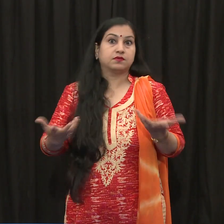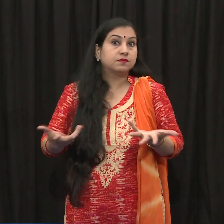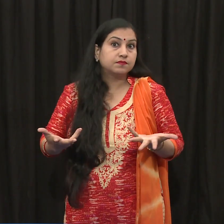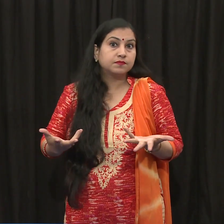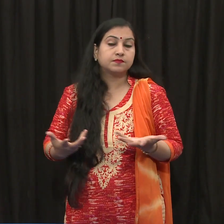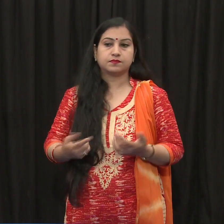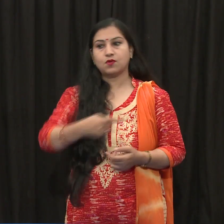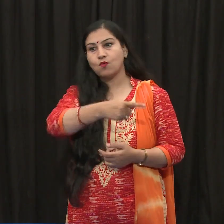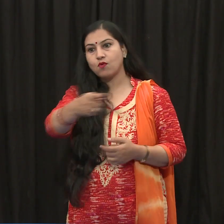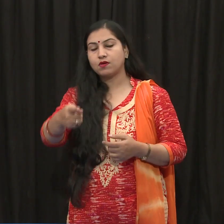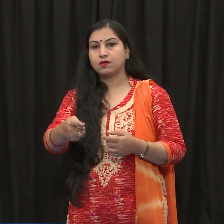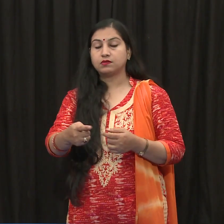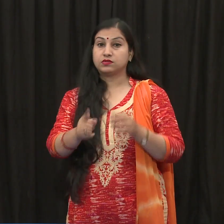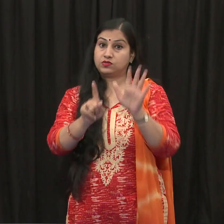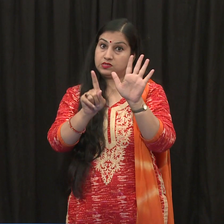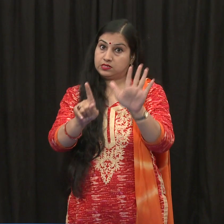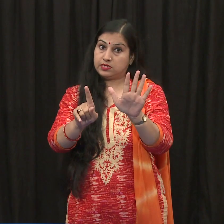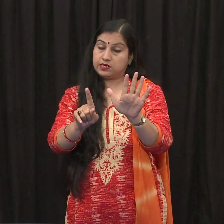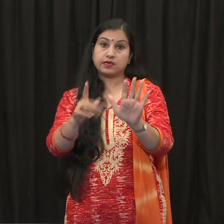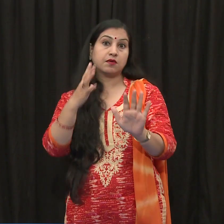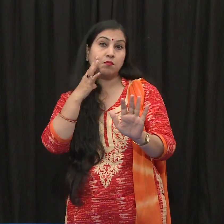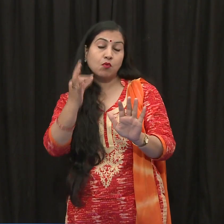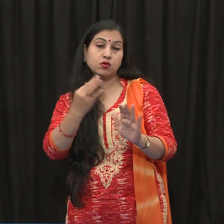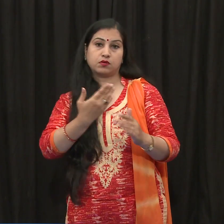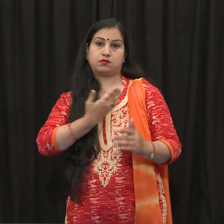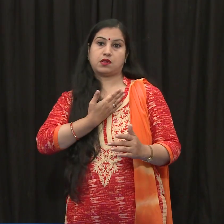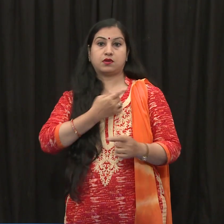the following 6 fundamental rights